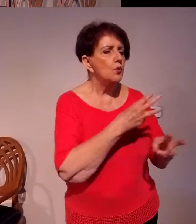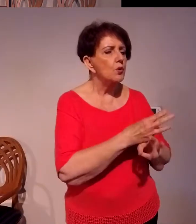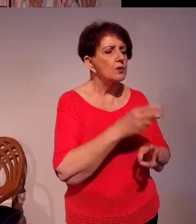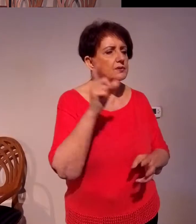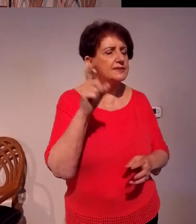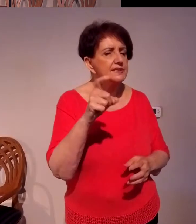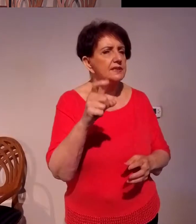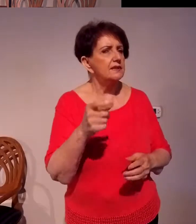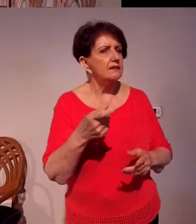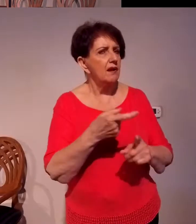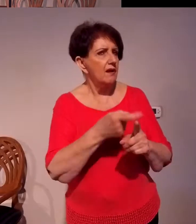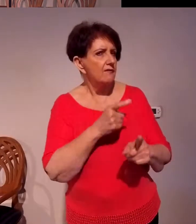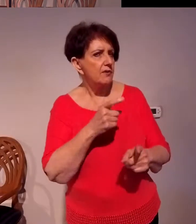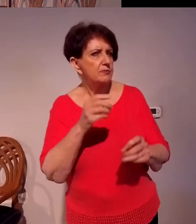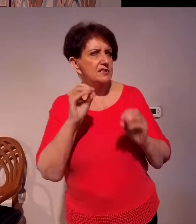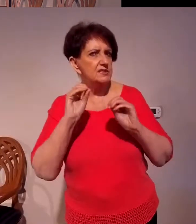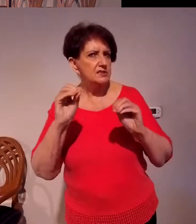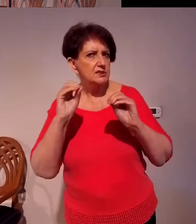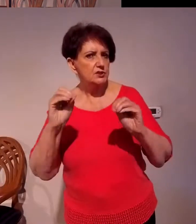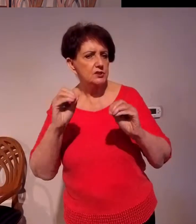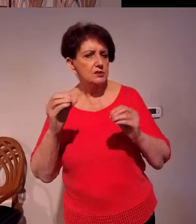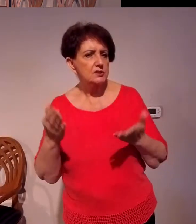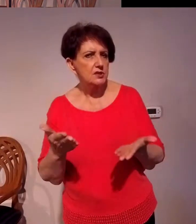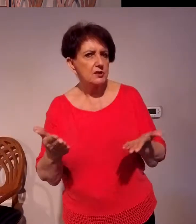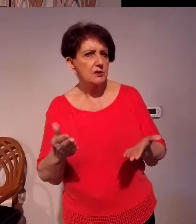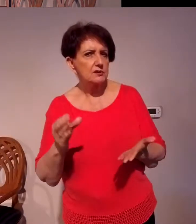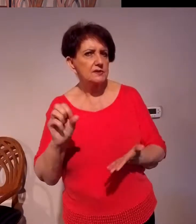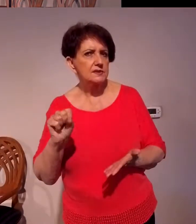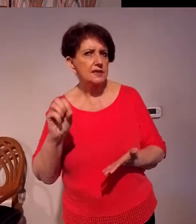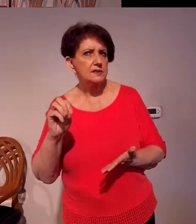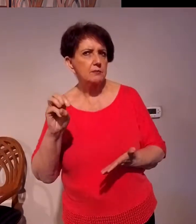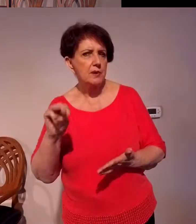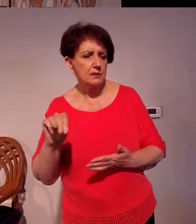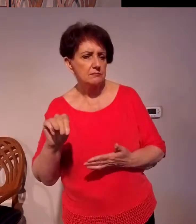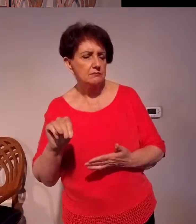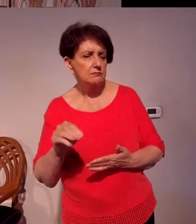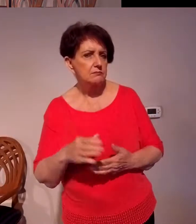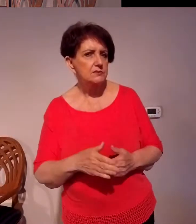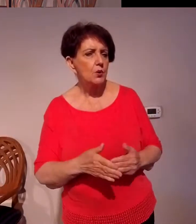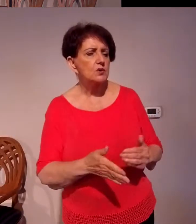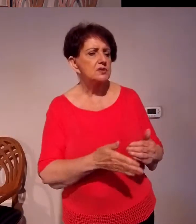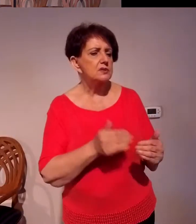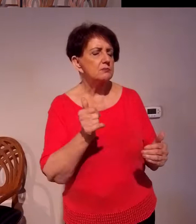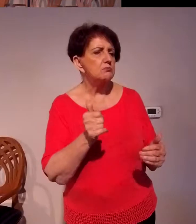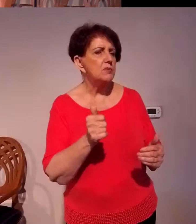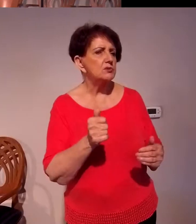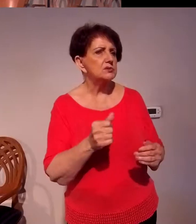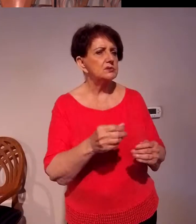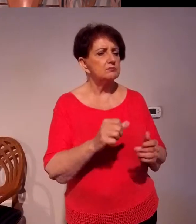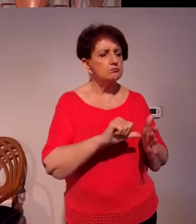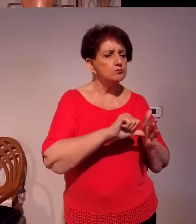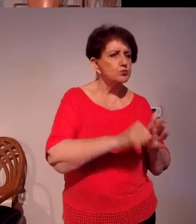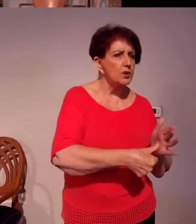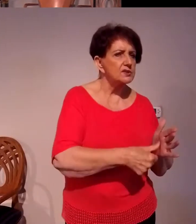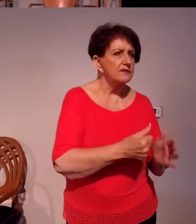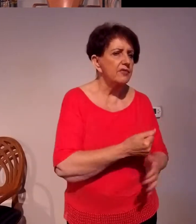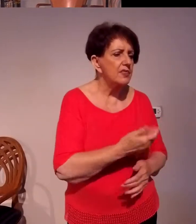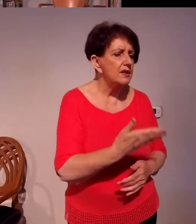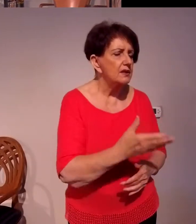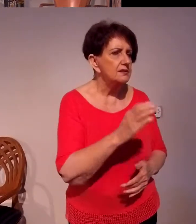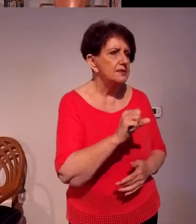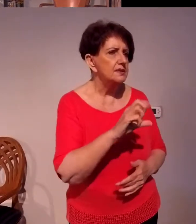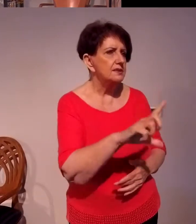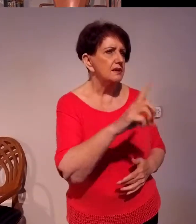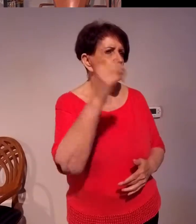of mind? Or another way of framing the question, what is the most compelling thing